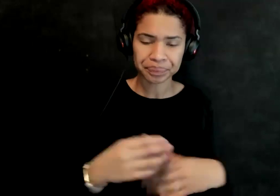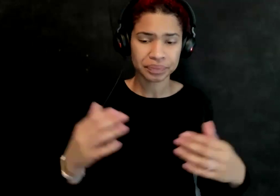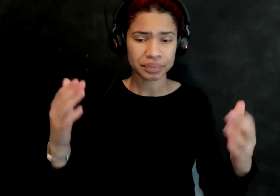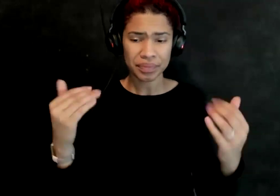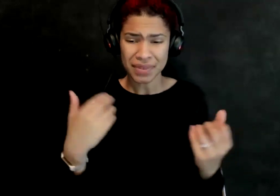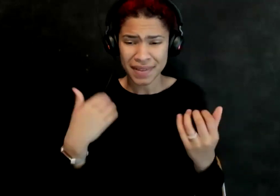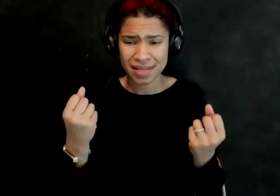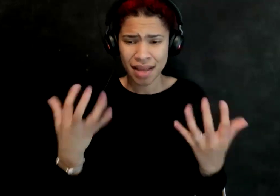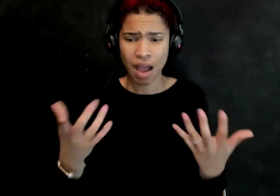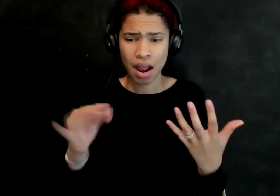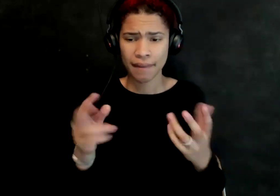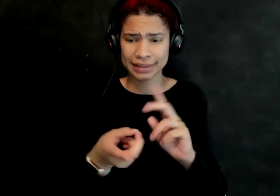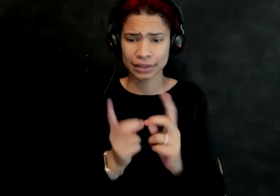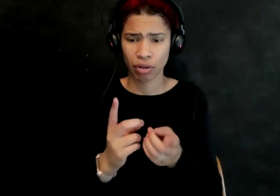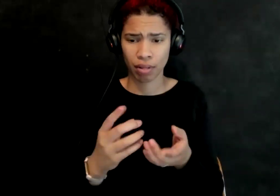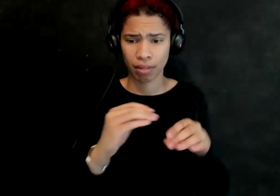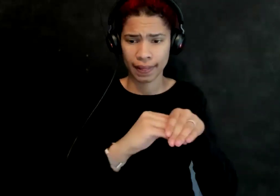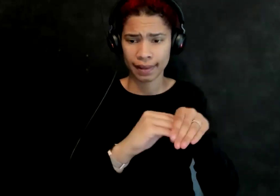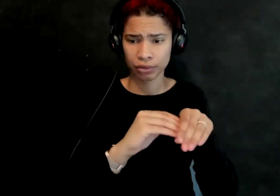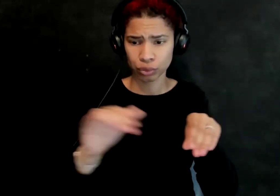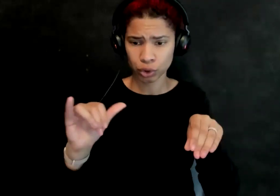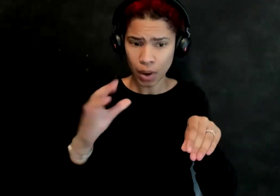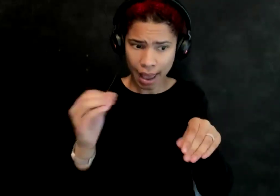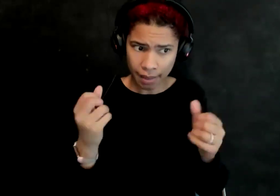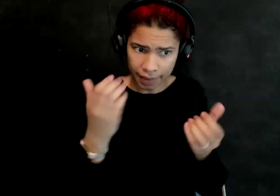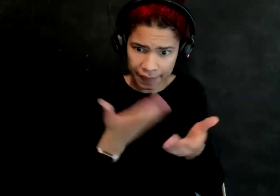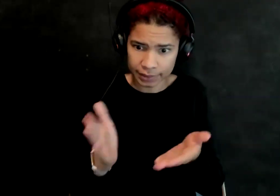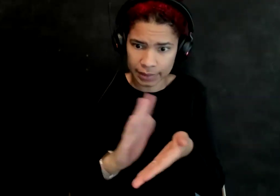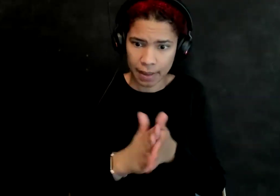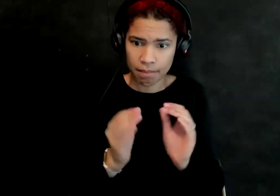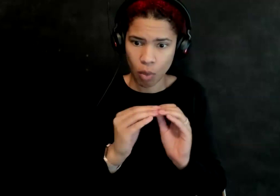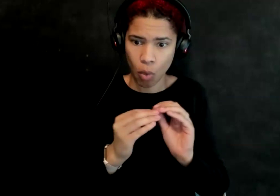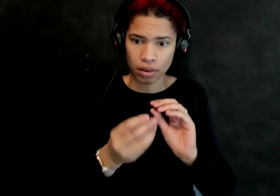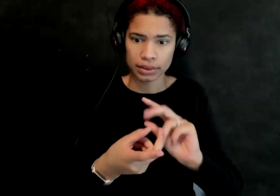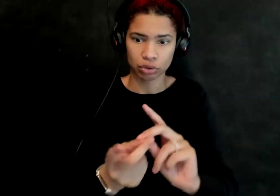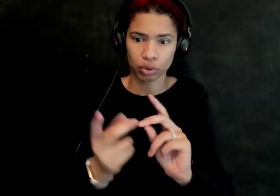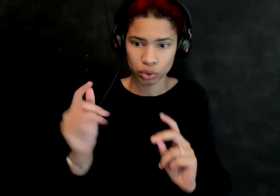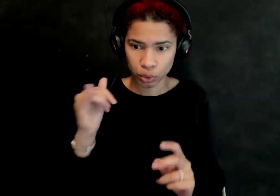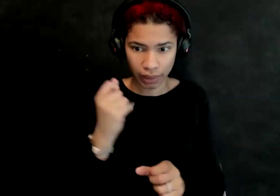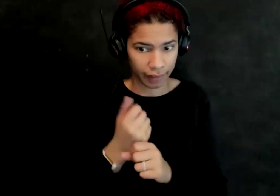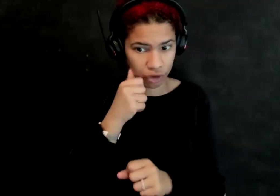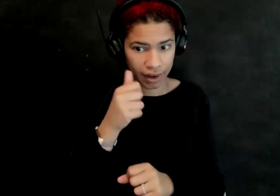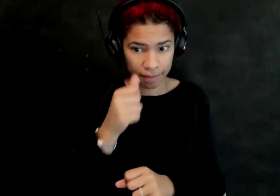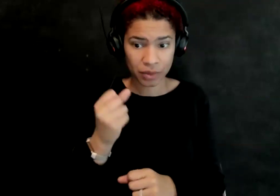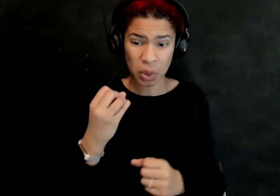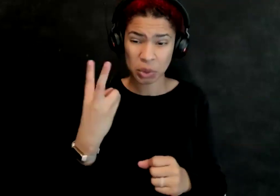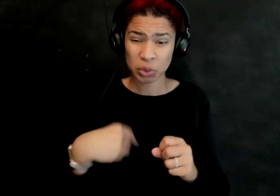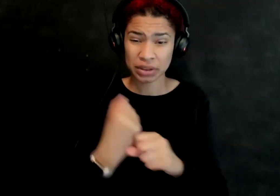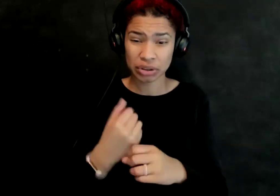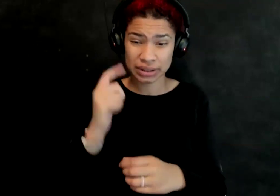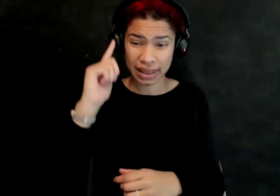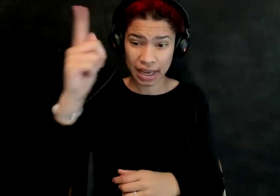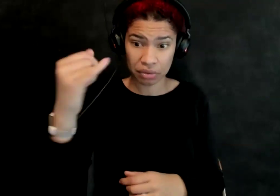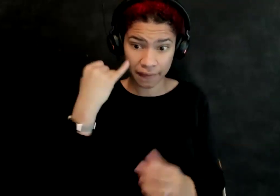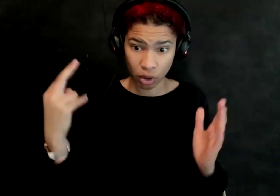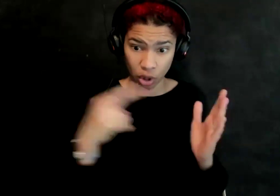collections are being digitized more and more day by day. So if 2 years from now you wanted to look for this information, there'd be even more resources